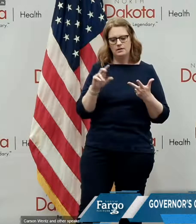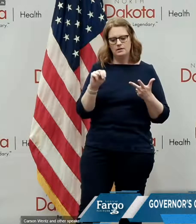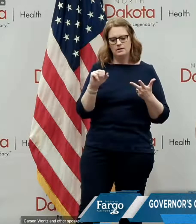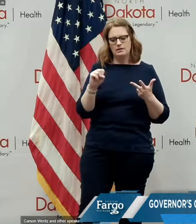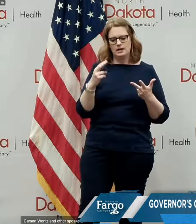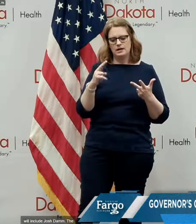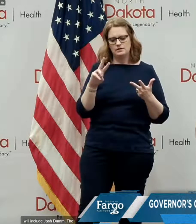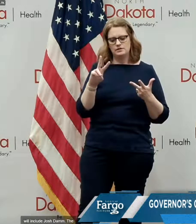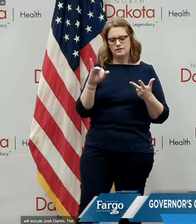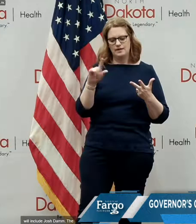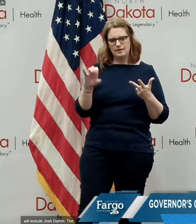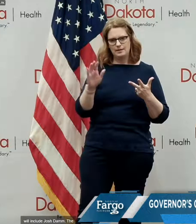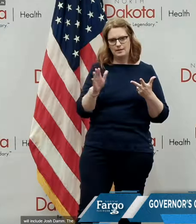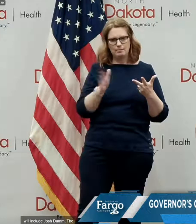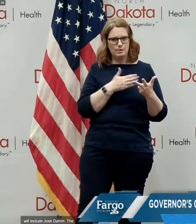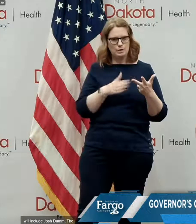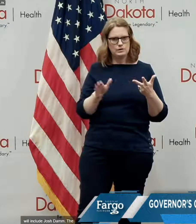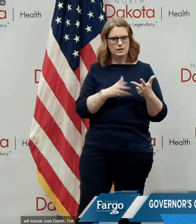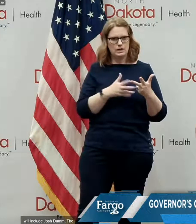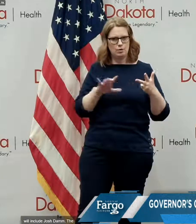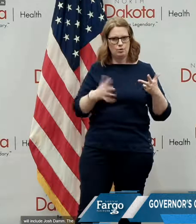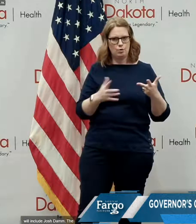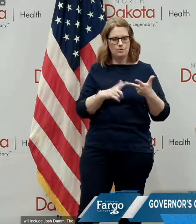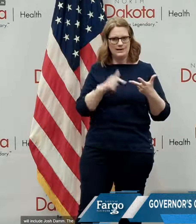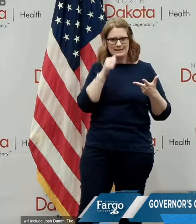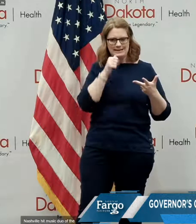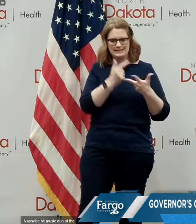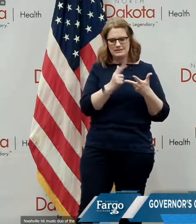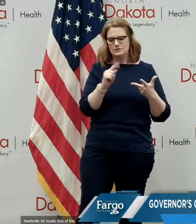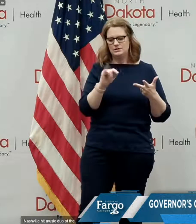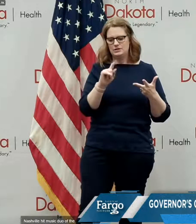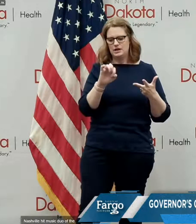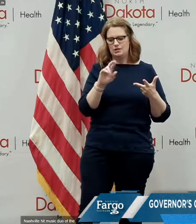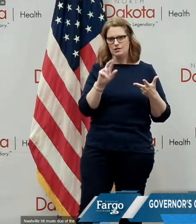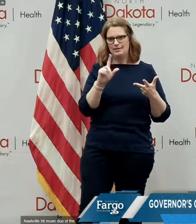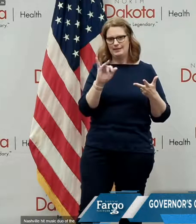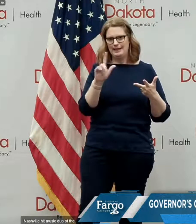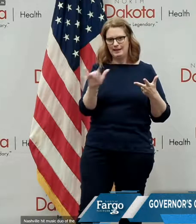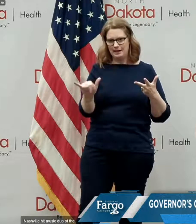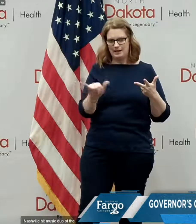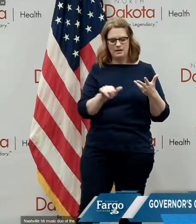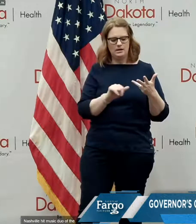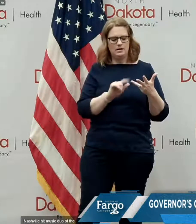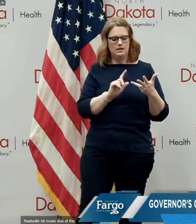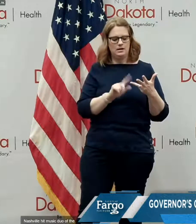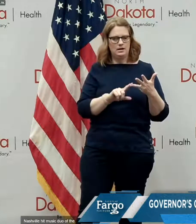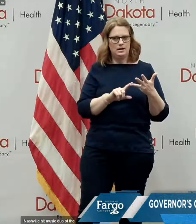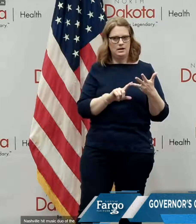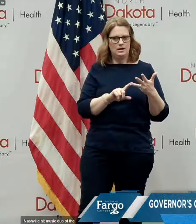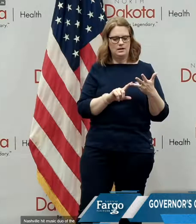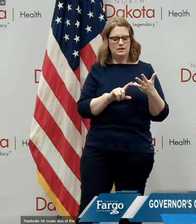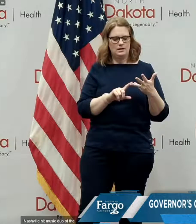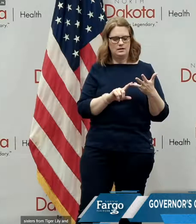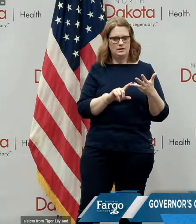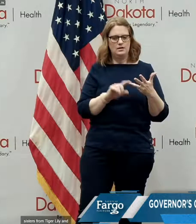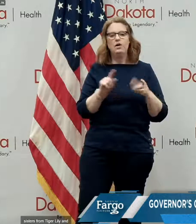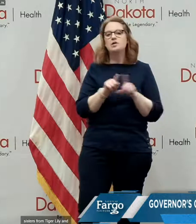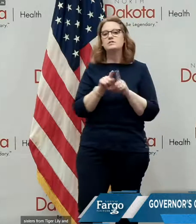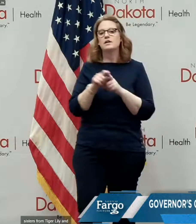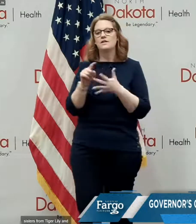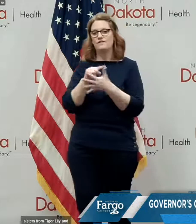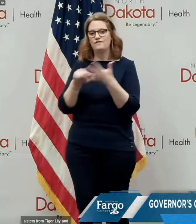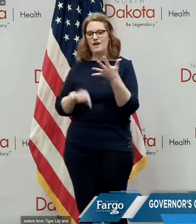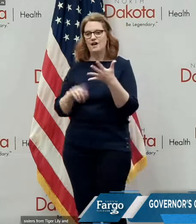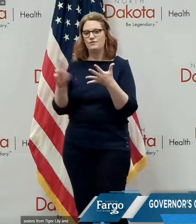hit music duo of the sisters from Tiger Lily, and also 5 North Dakota seniors. So